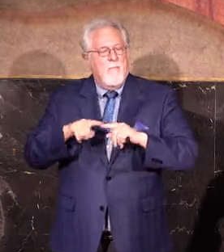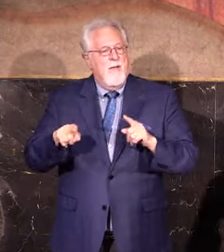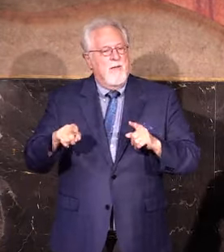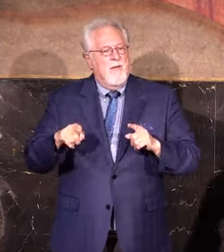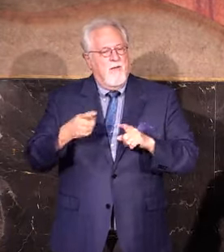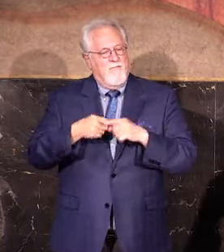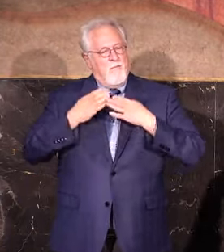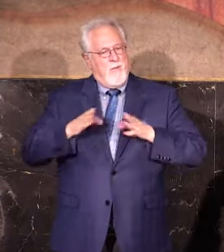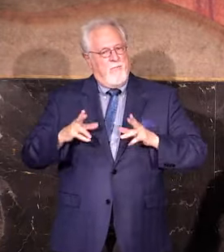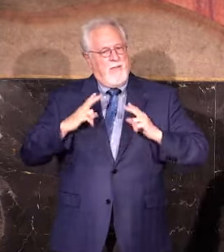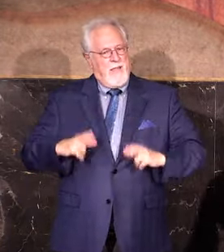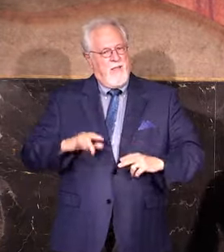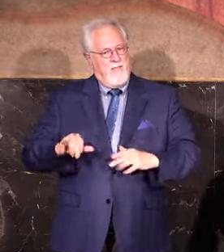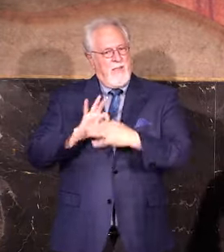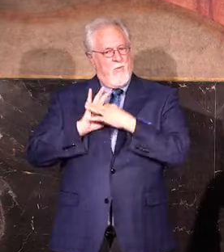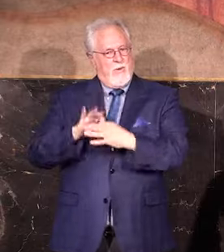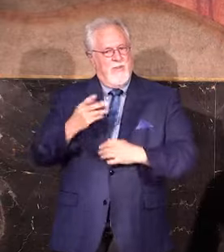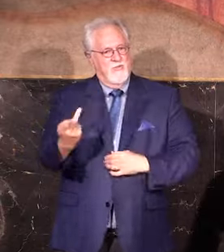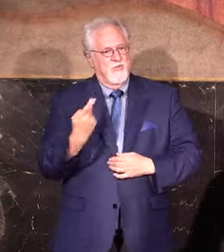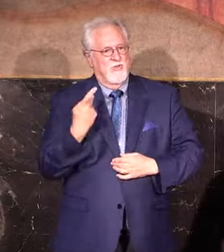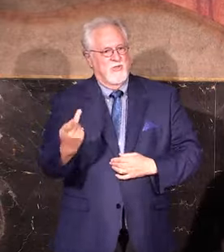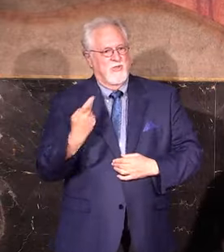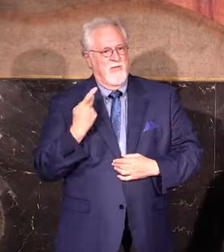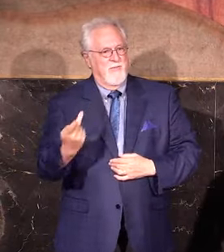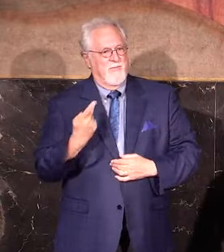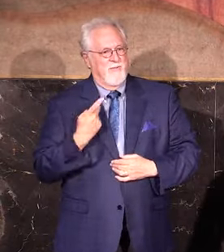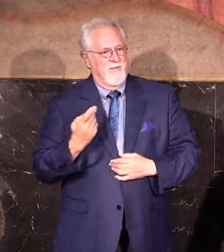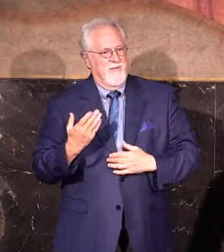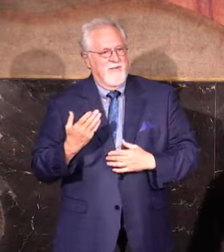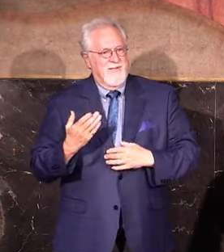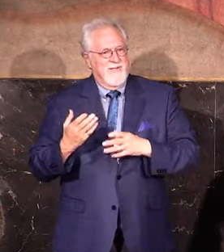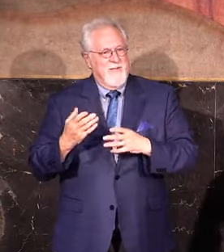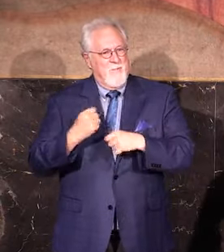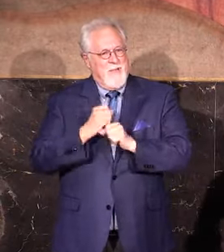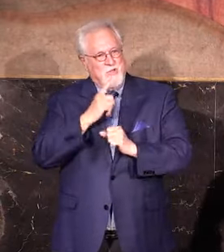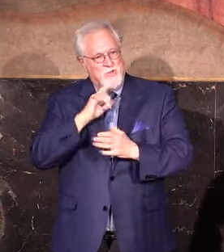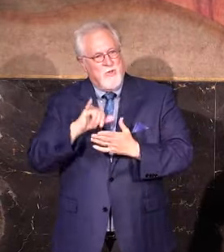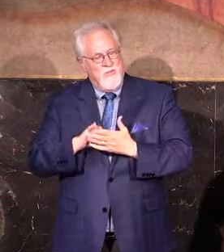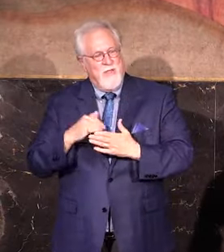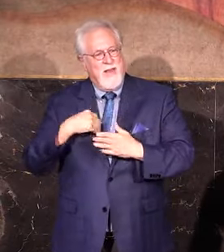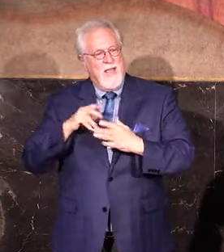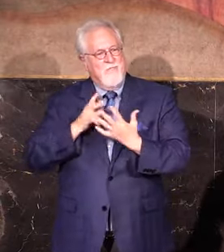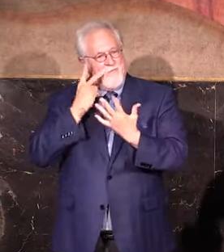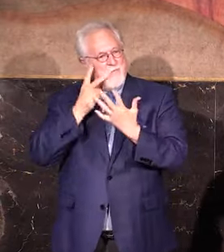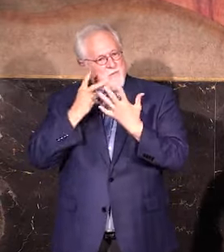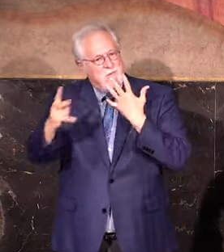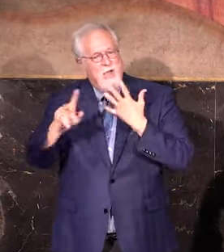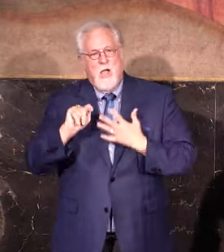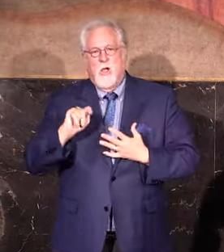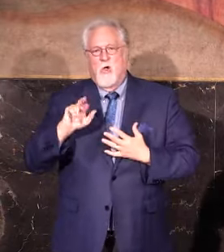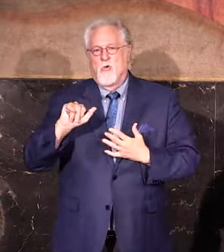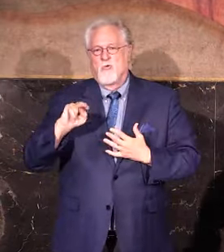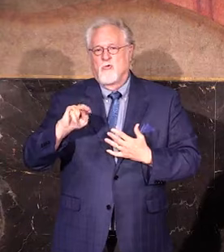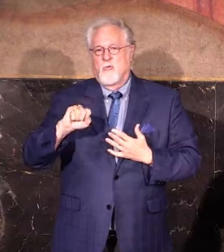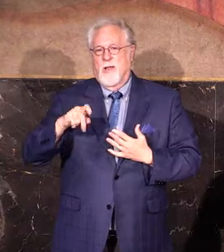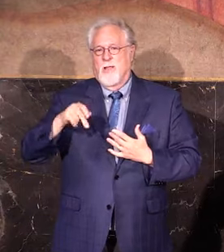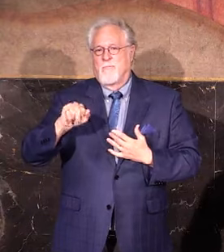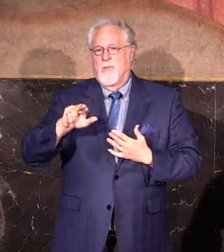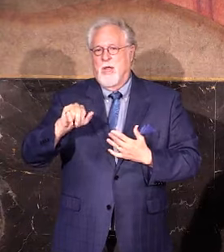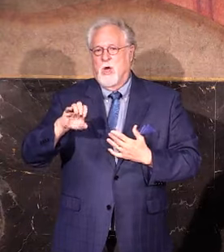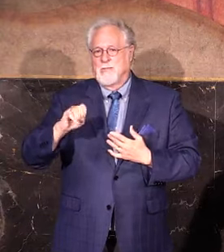that relationship between the organization and public health, being able to make sure that there's transparency, because most important is